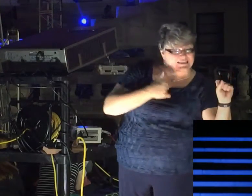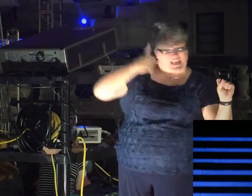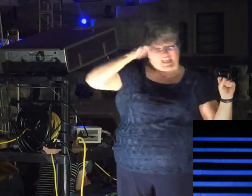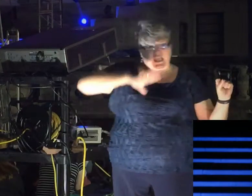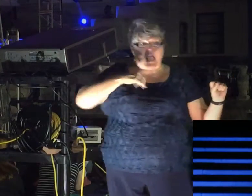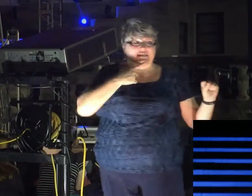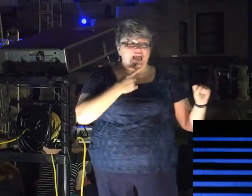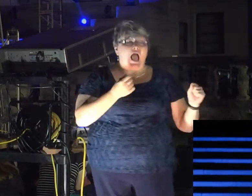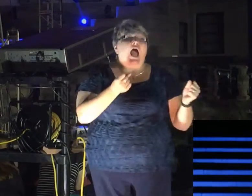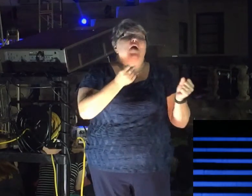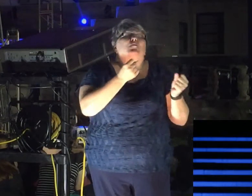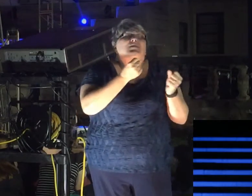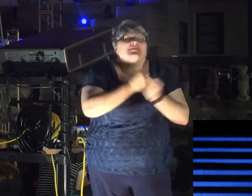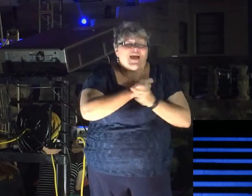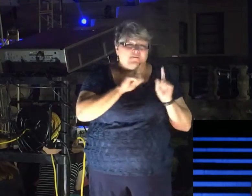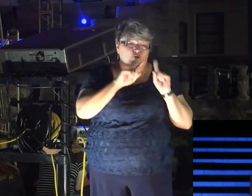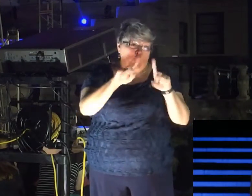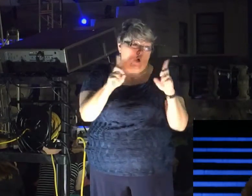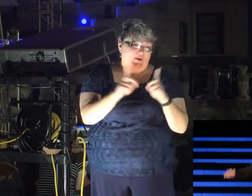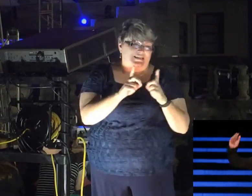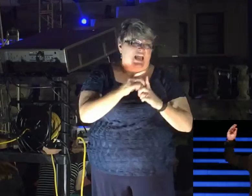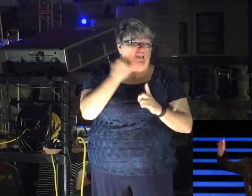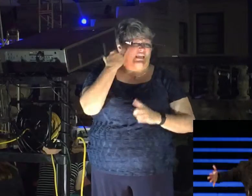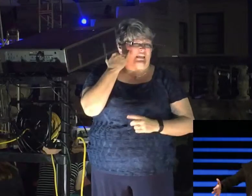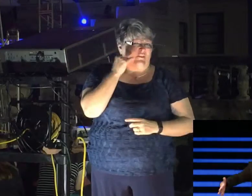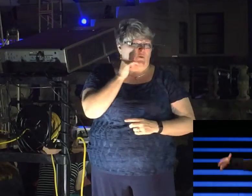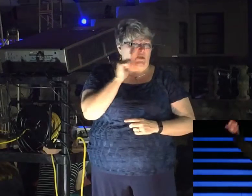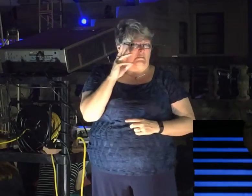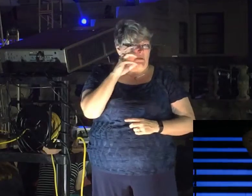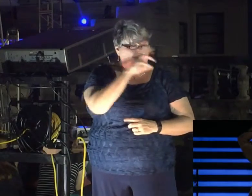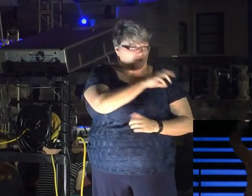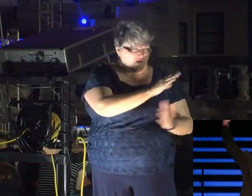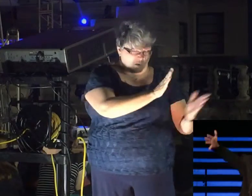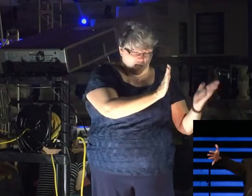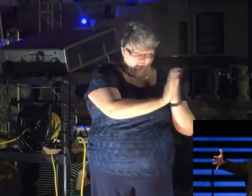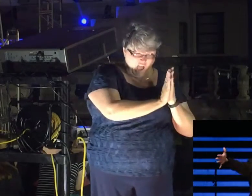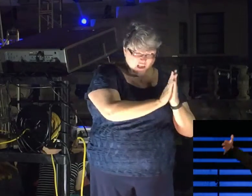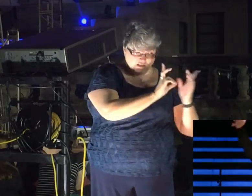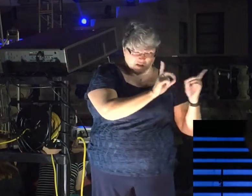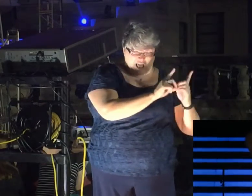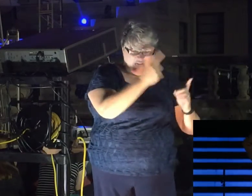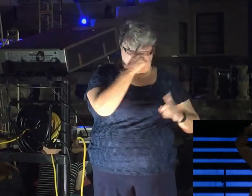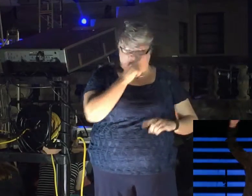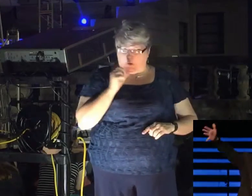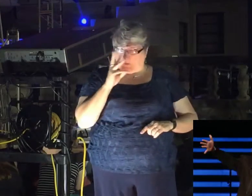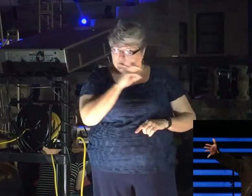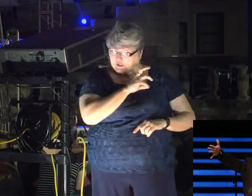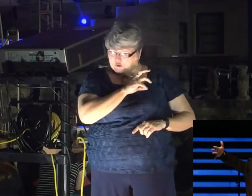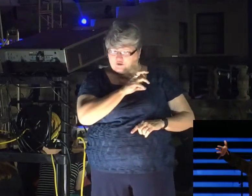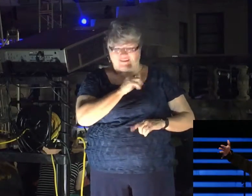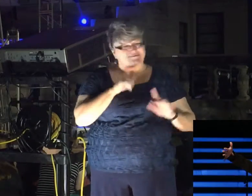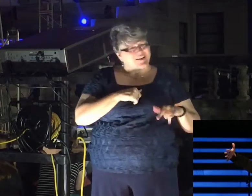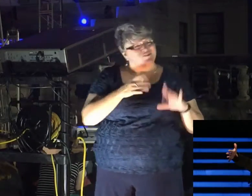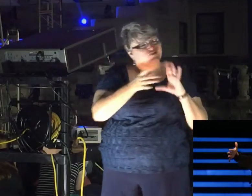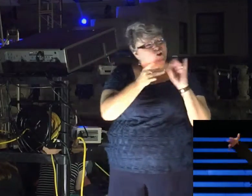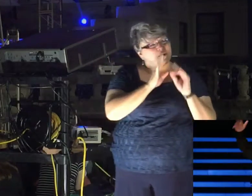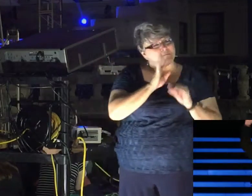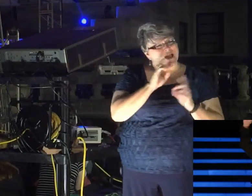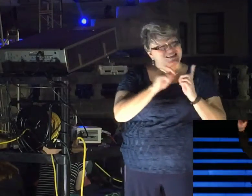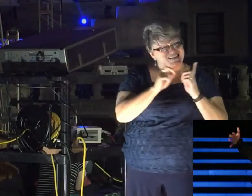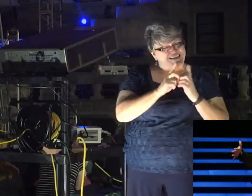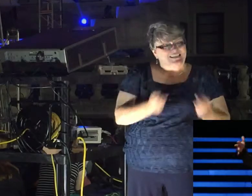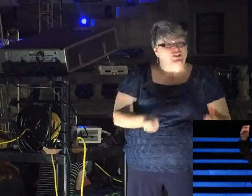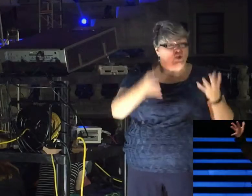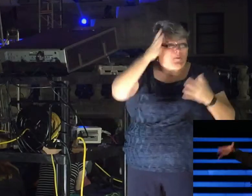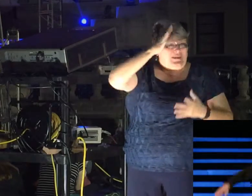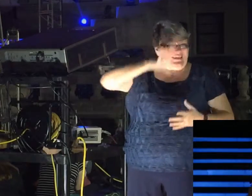probably say yes. And guys say, I would love to go on a date if it wouldn't be weird to ask someone on one, which I'm afraid it would be weird. Which as I've